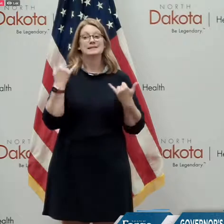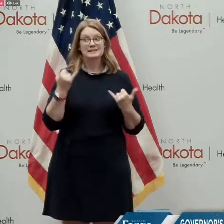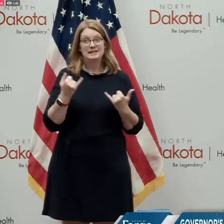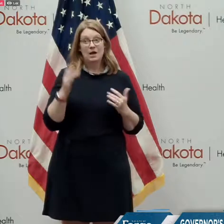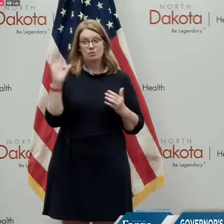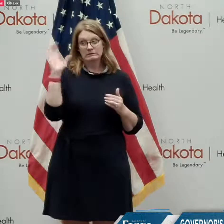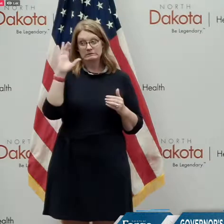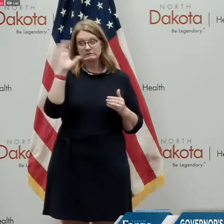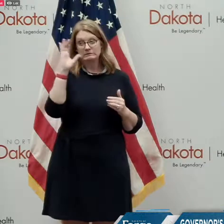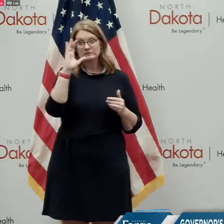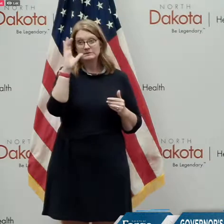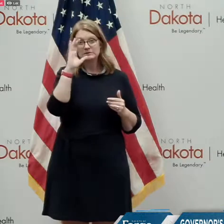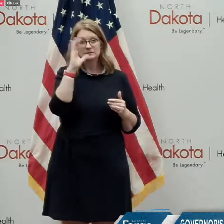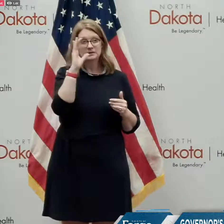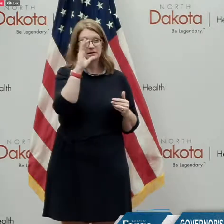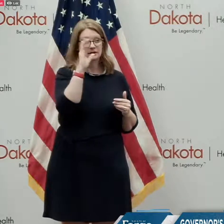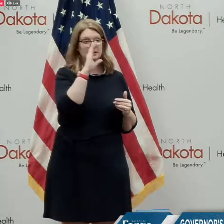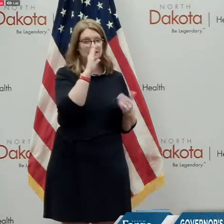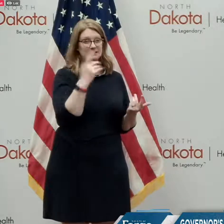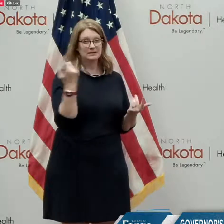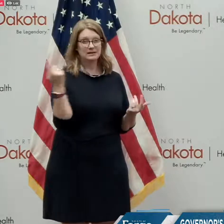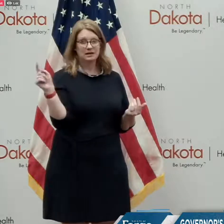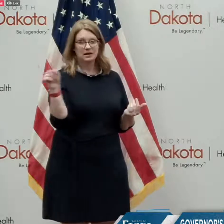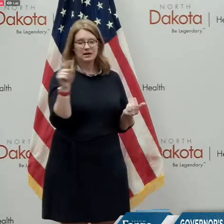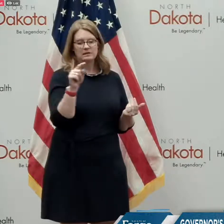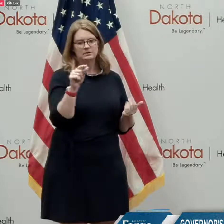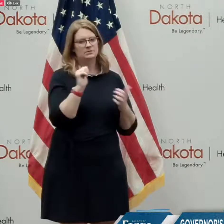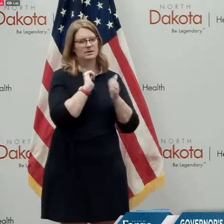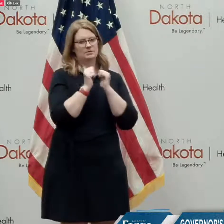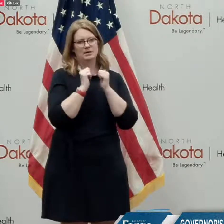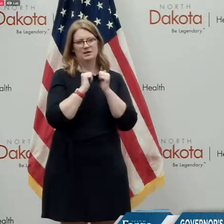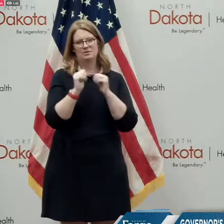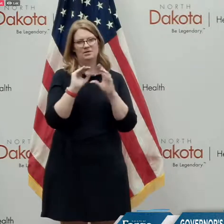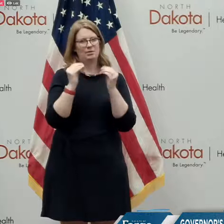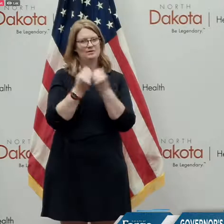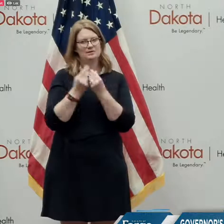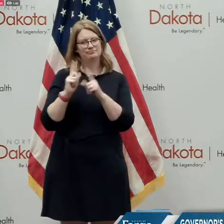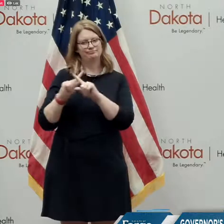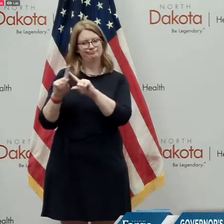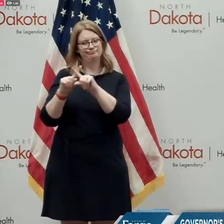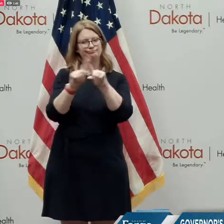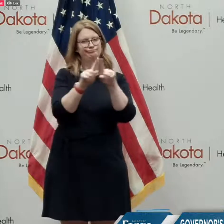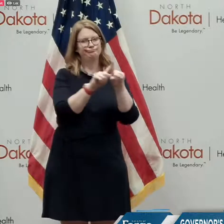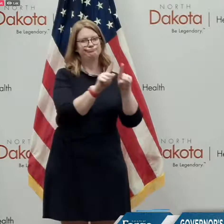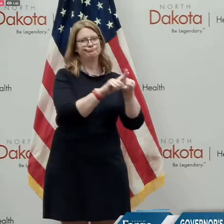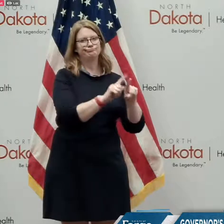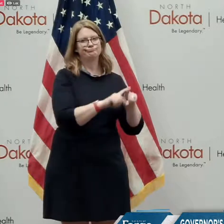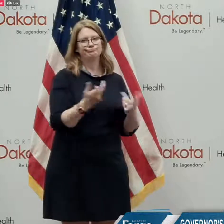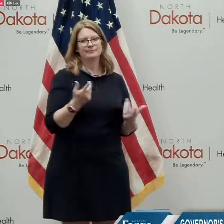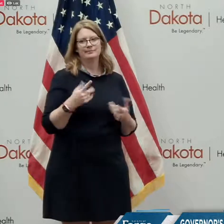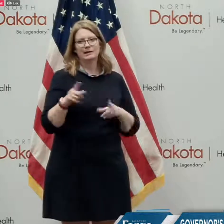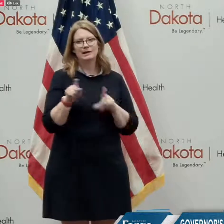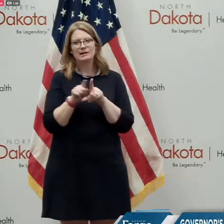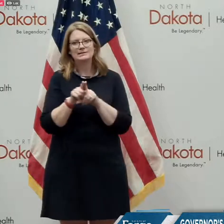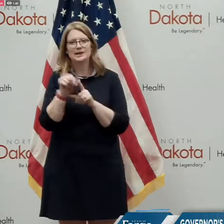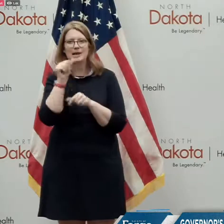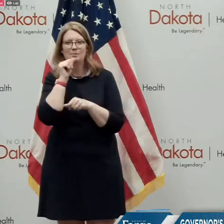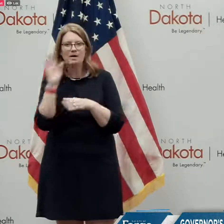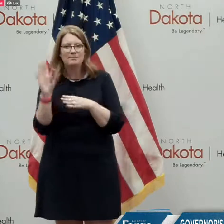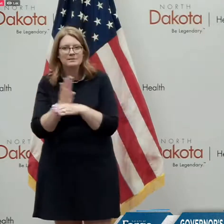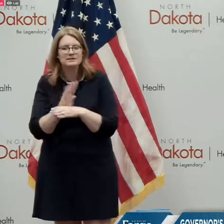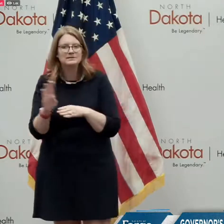role in North Dakota, we're competing with all kinds of organizations and private sector businesses